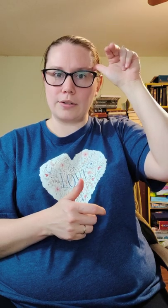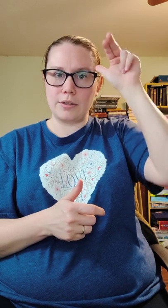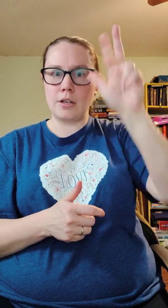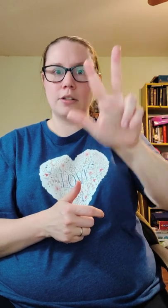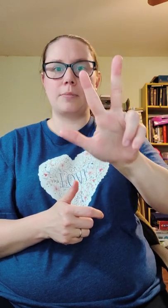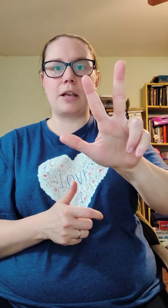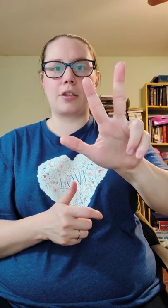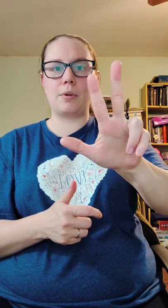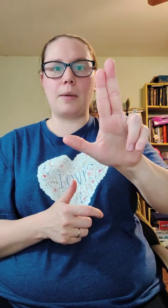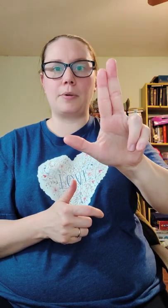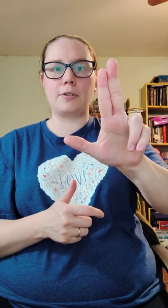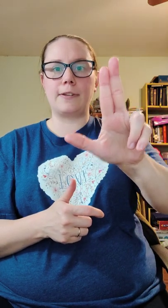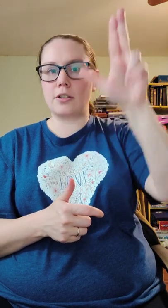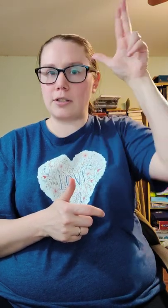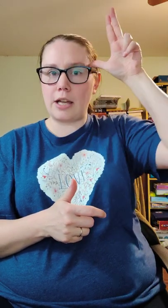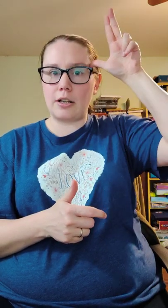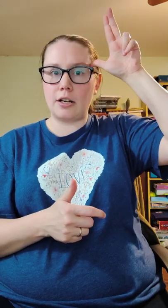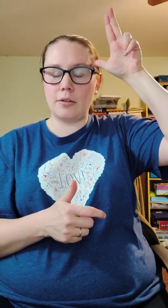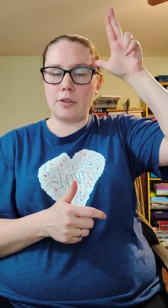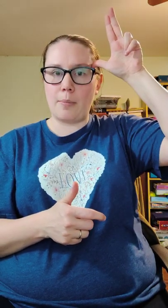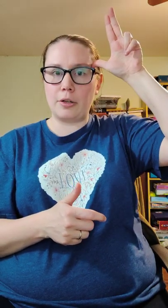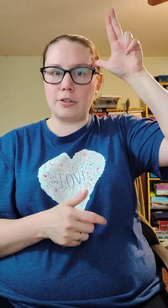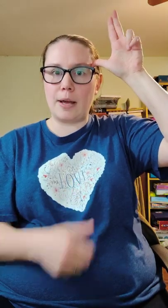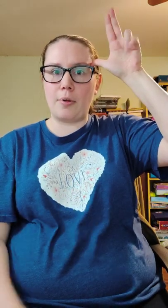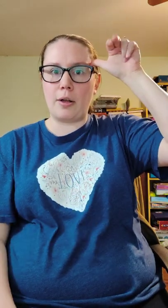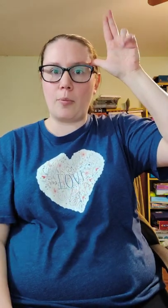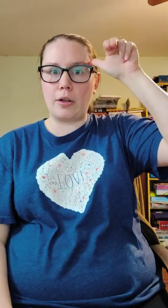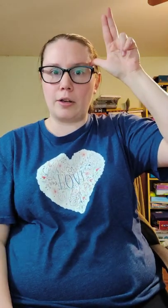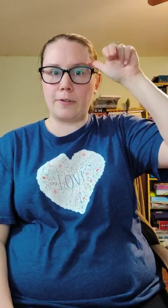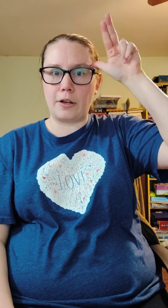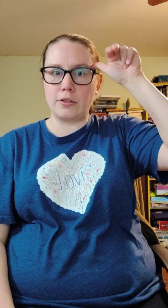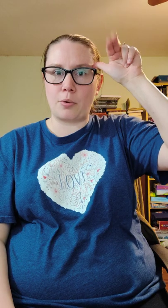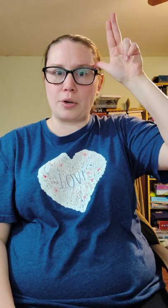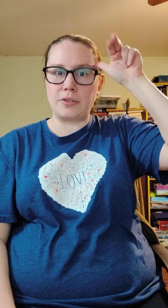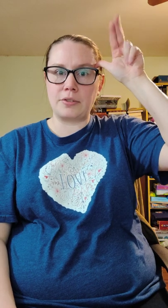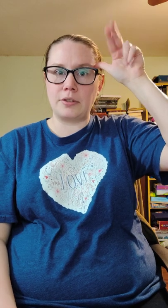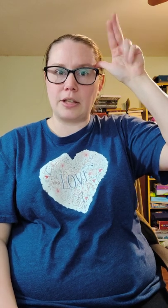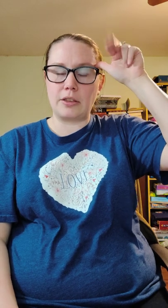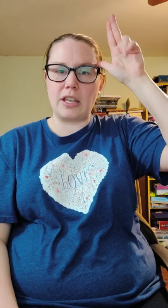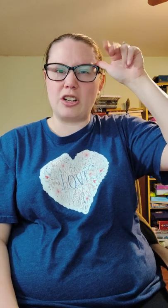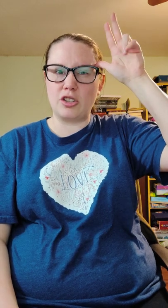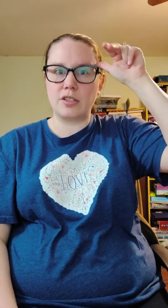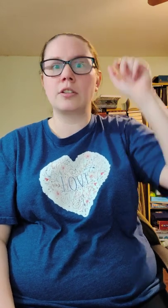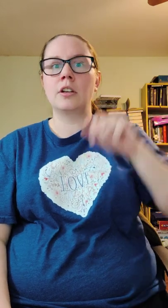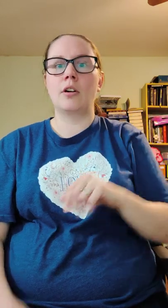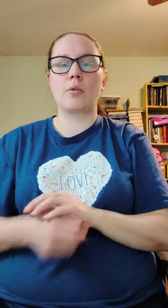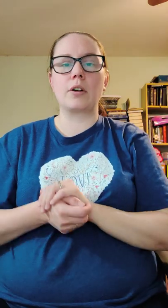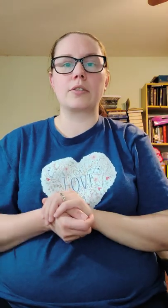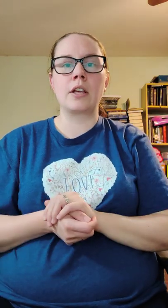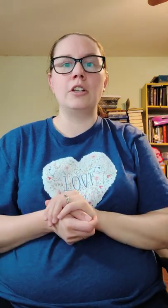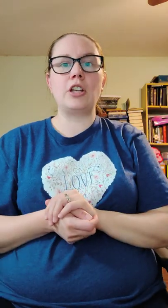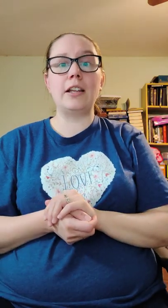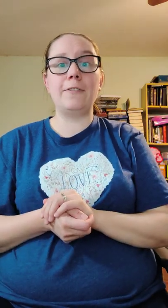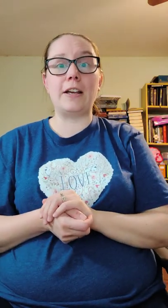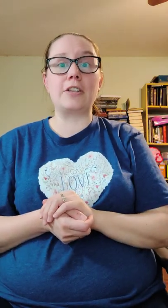Horse. So, make a three. Put your fingers together. Thumb on your temple and wiggle your fingers. Horse. Like the ears on a horse. Jellyfish.